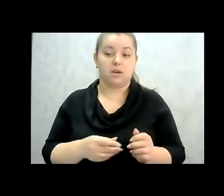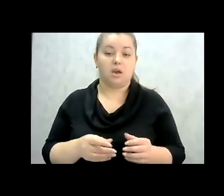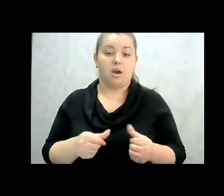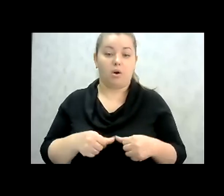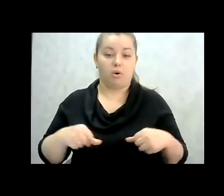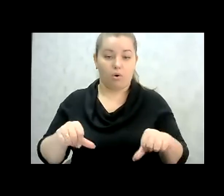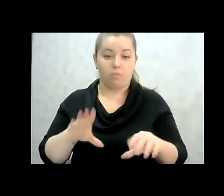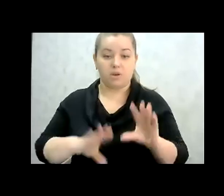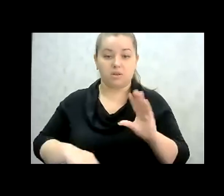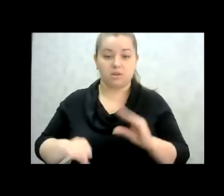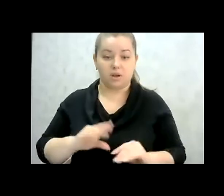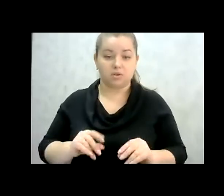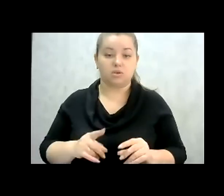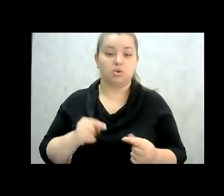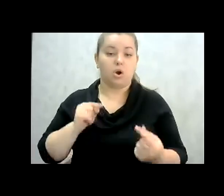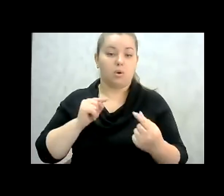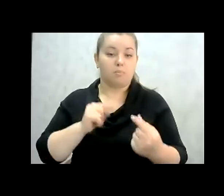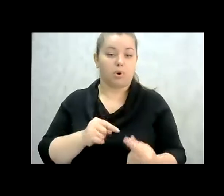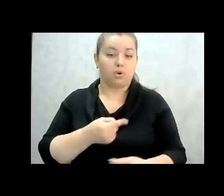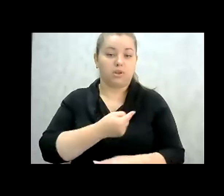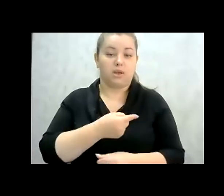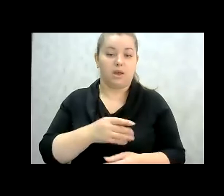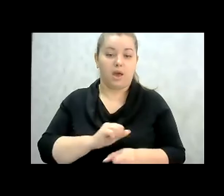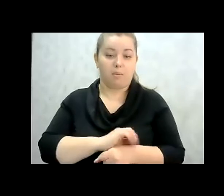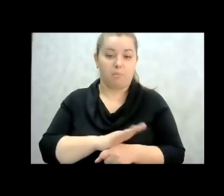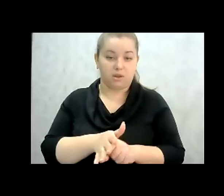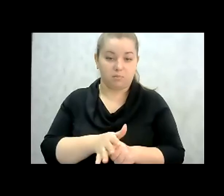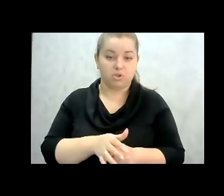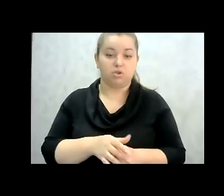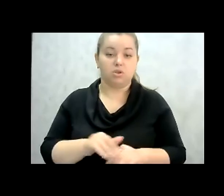the COVID-19 pandemic situation.